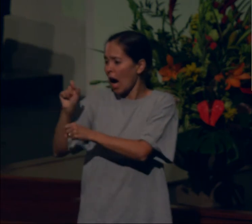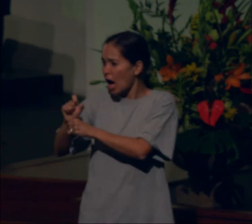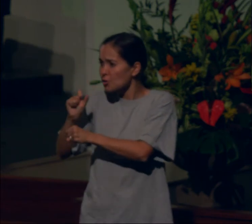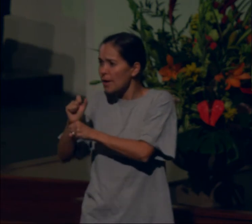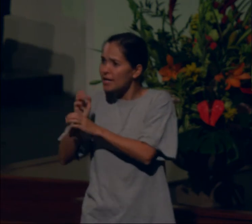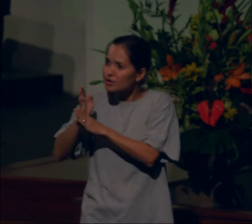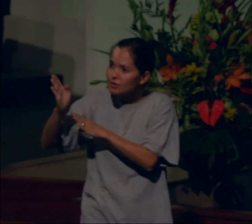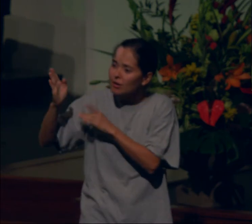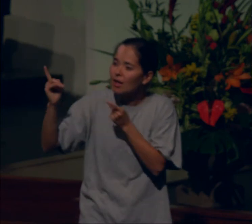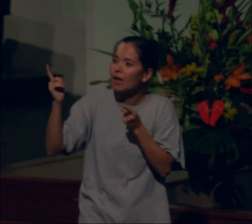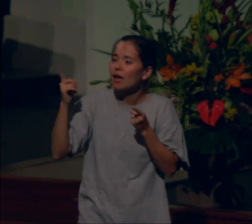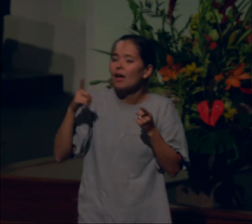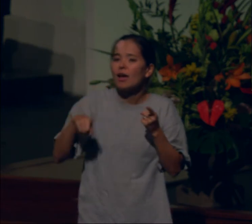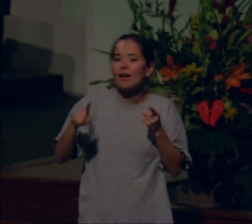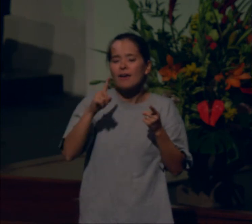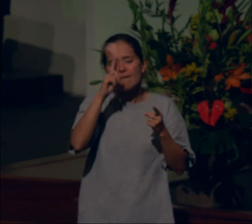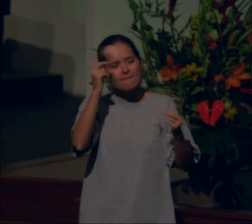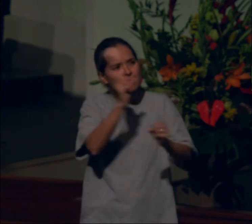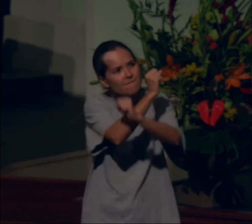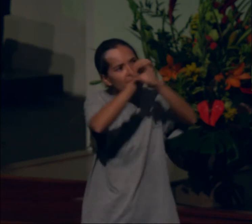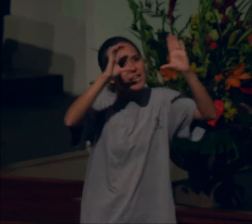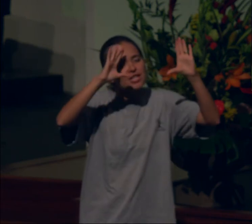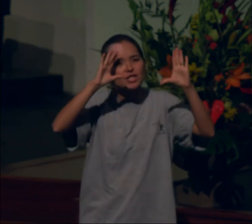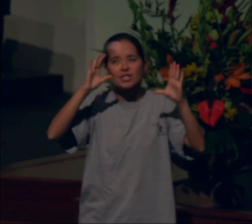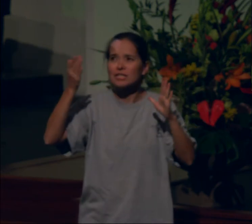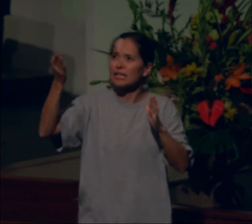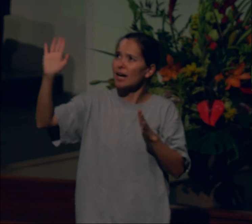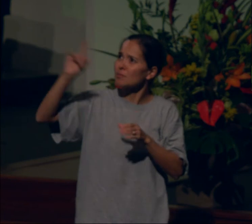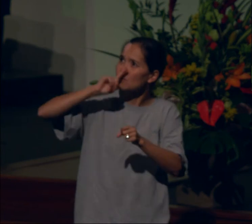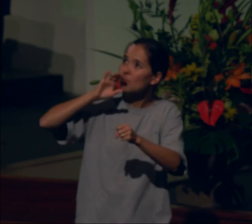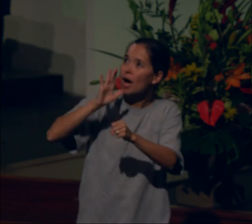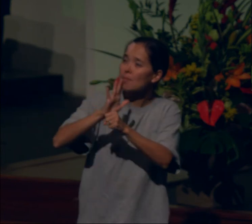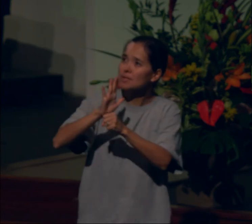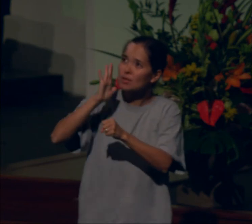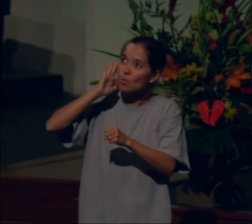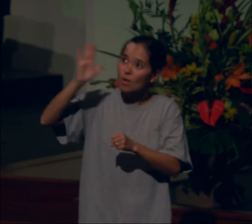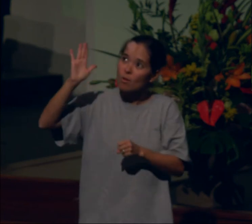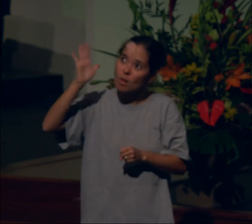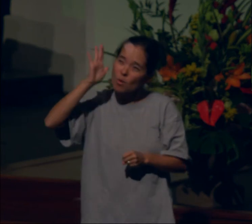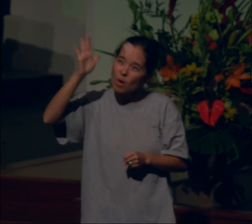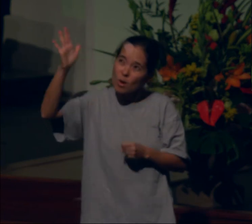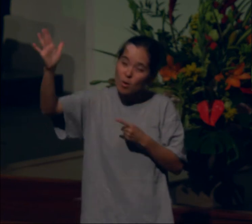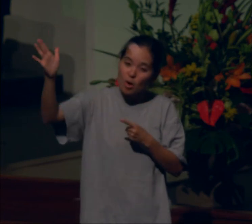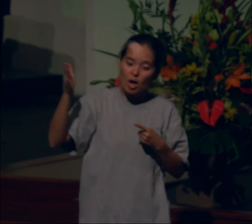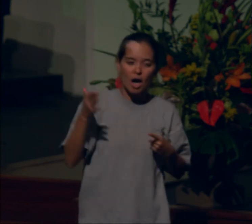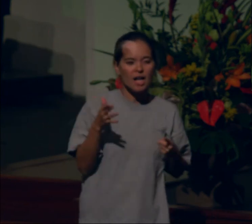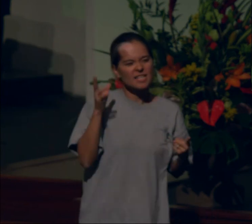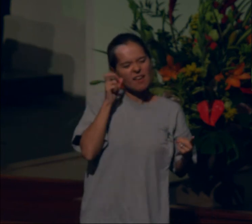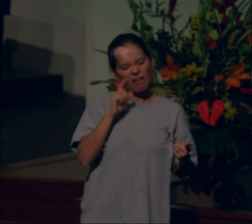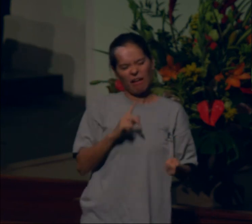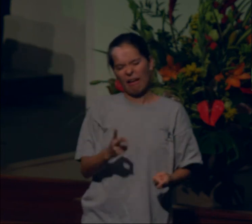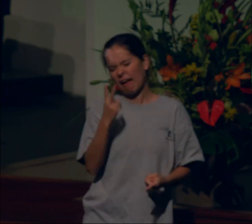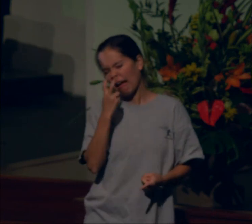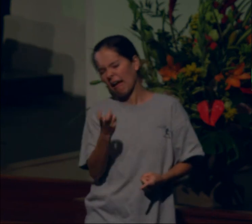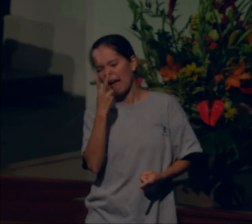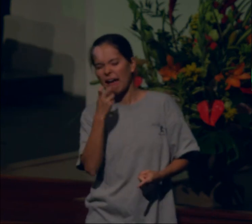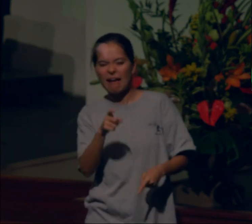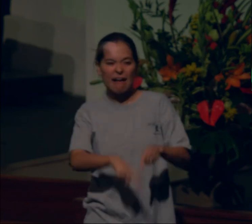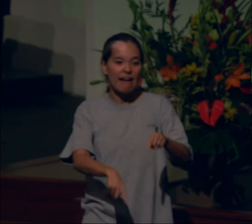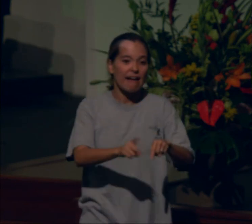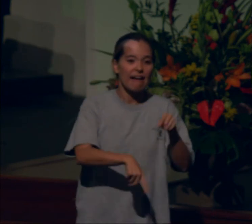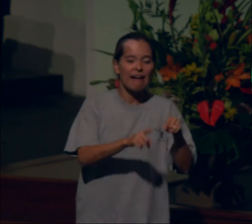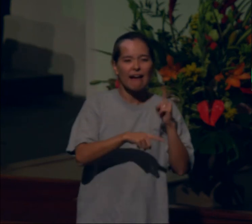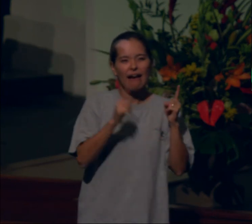There are visions and dreams that God has placed in you, and the enemy has been pushing you back, and you have felt like you have